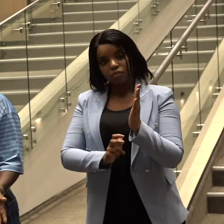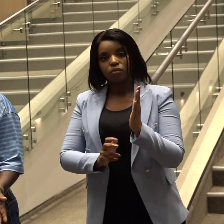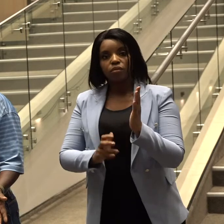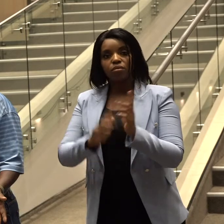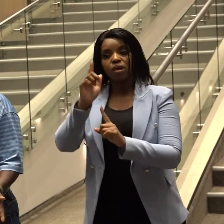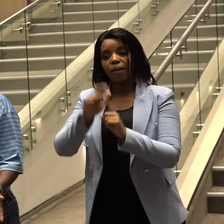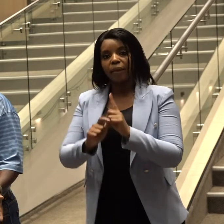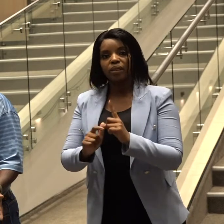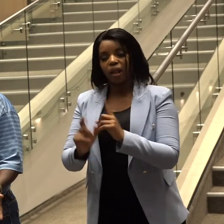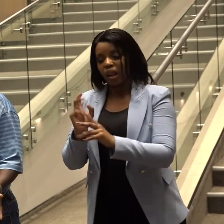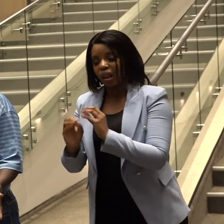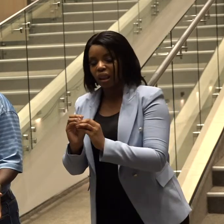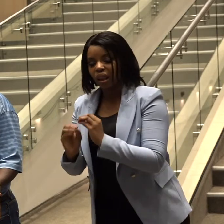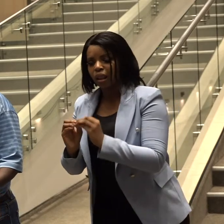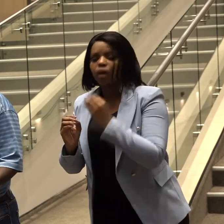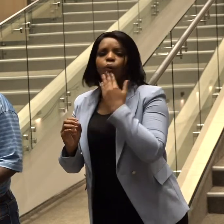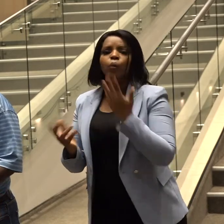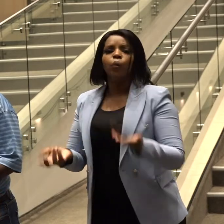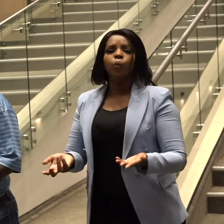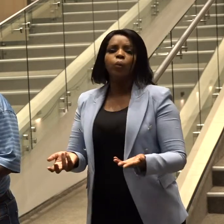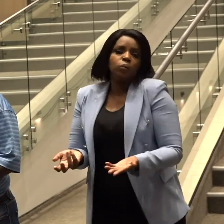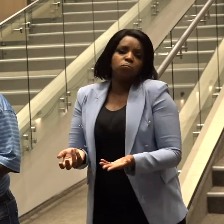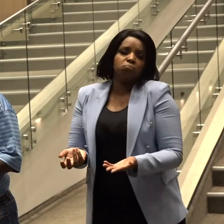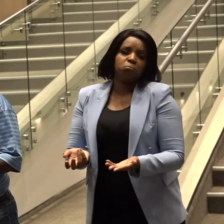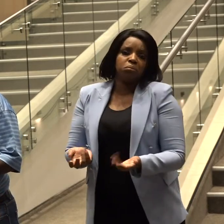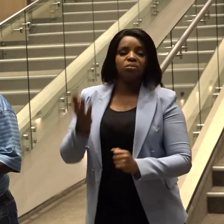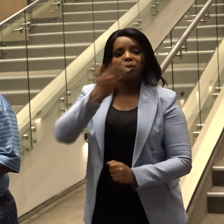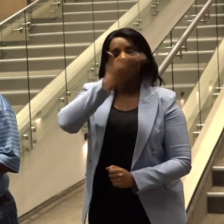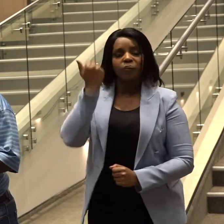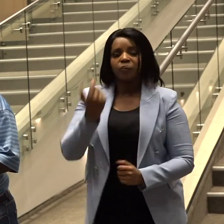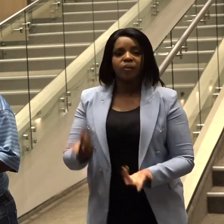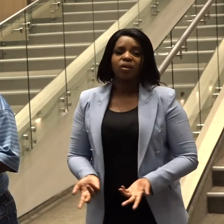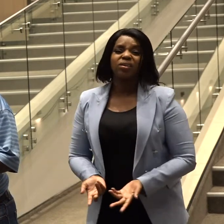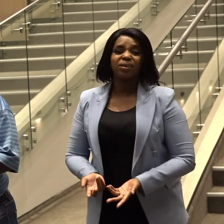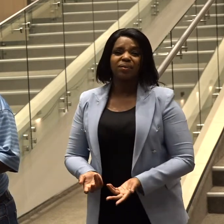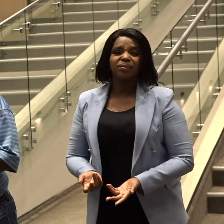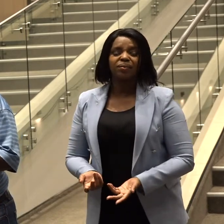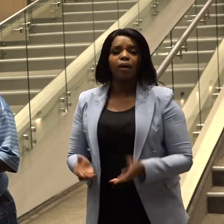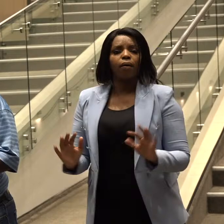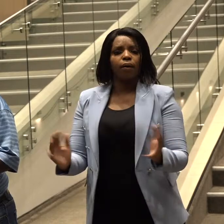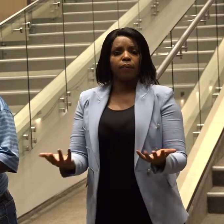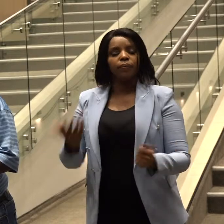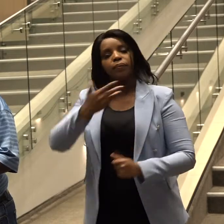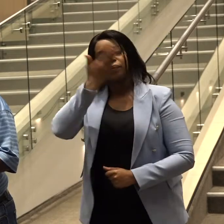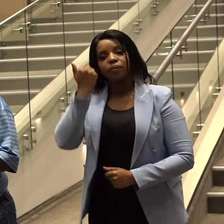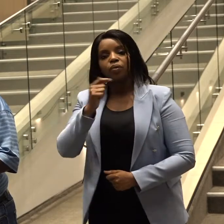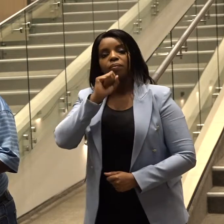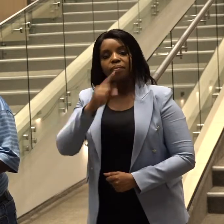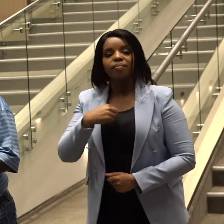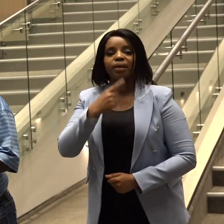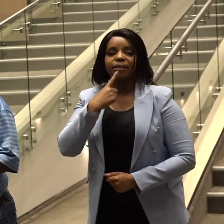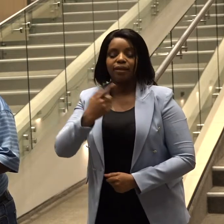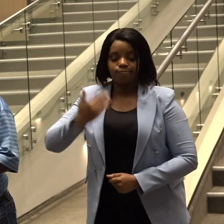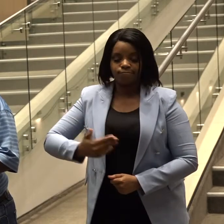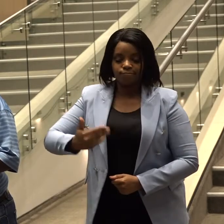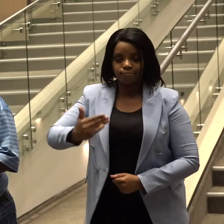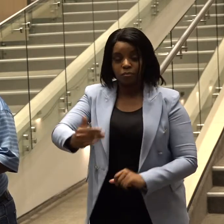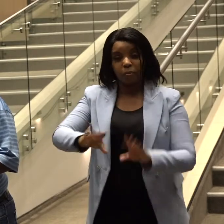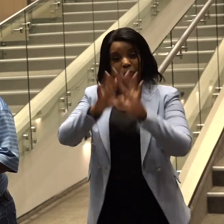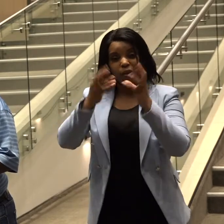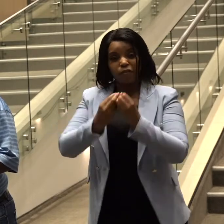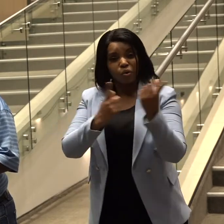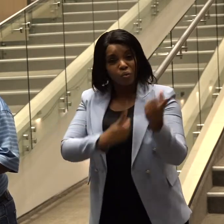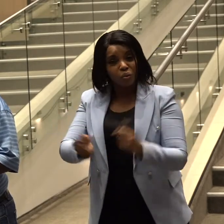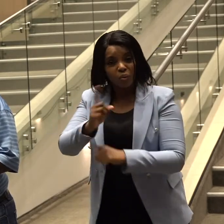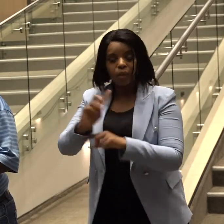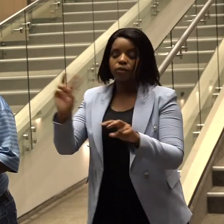they manufacturing them so that is why I said it needs consecutive monitoring team on on everything that we